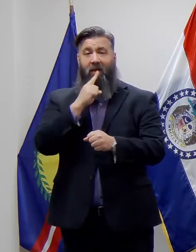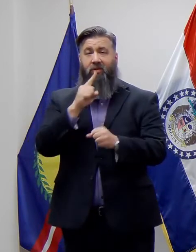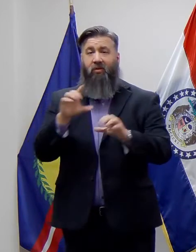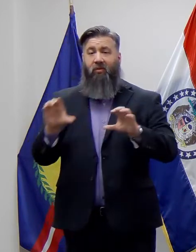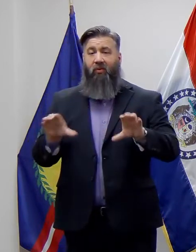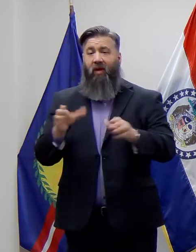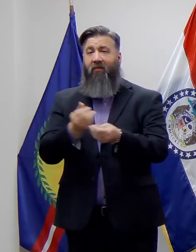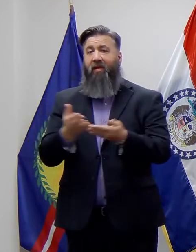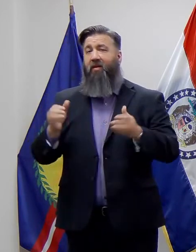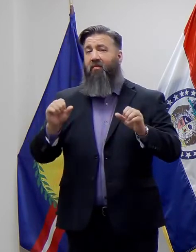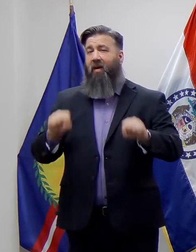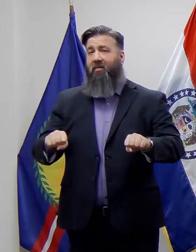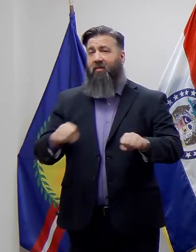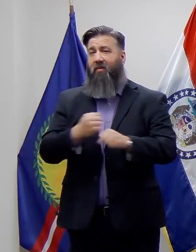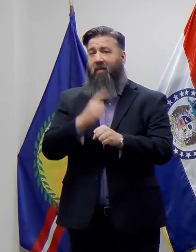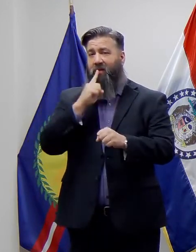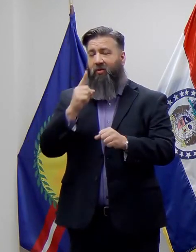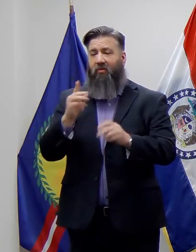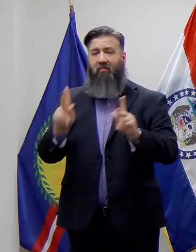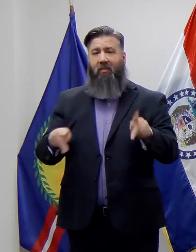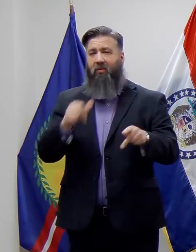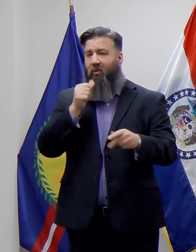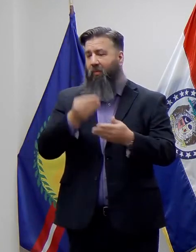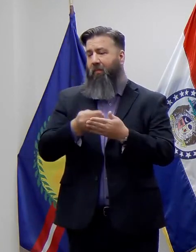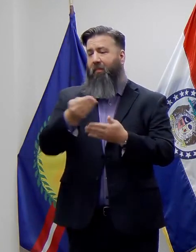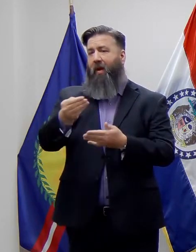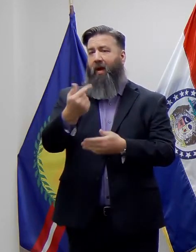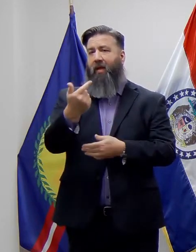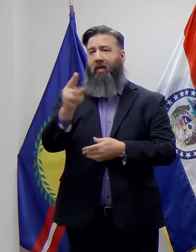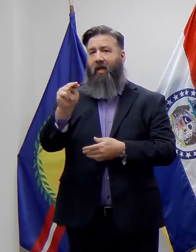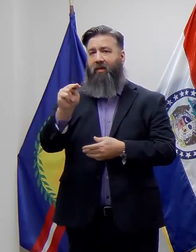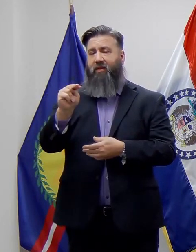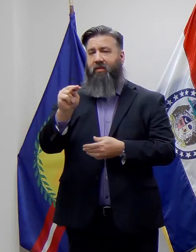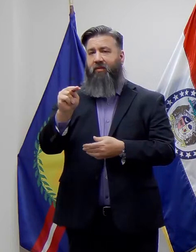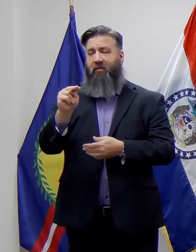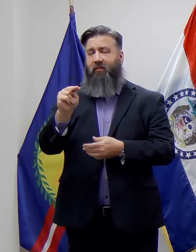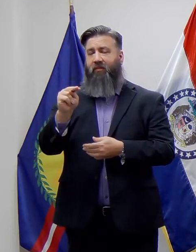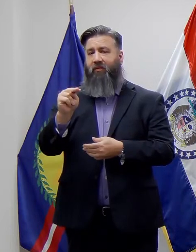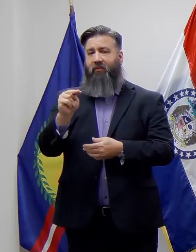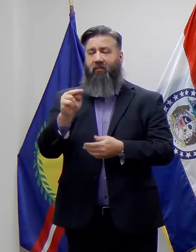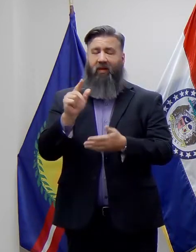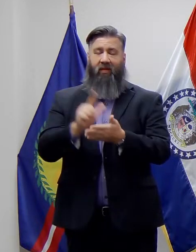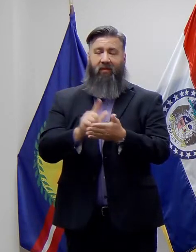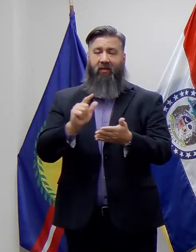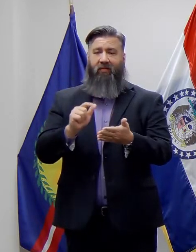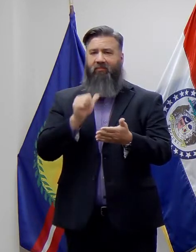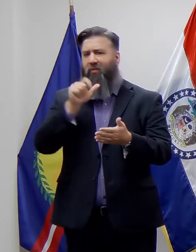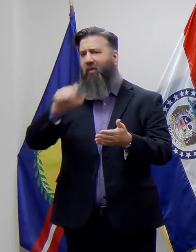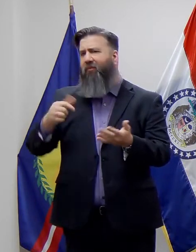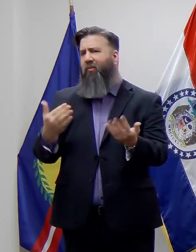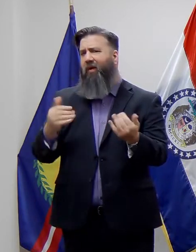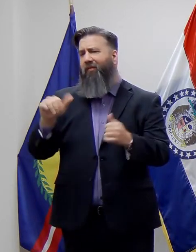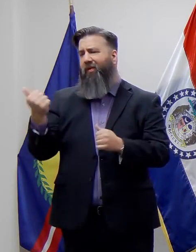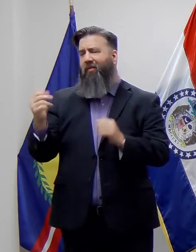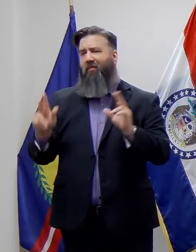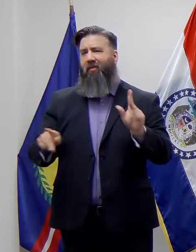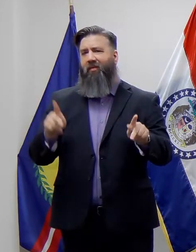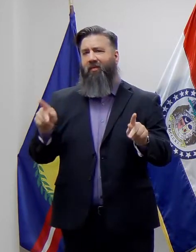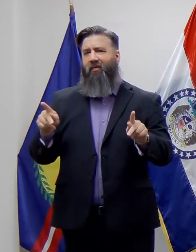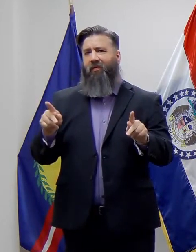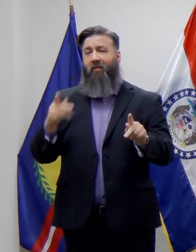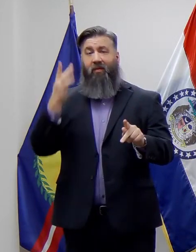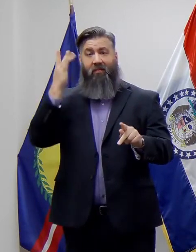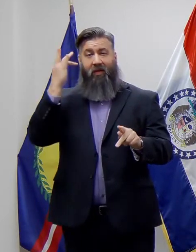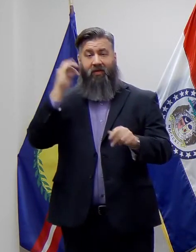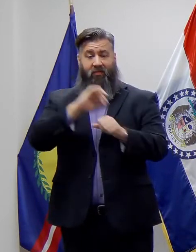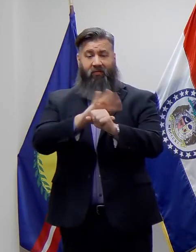sure people aren't obtaining guns illegally. We don't have to wait for others to do the right thing. Because of the